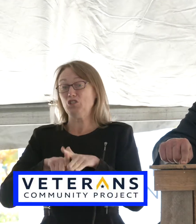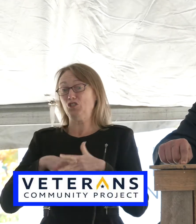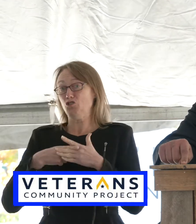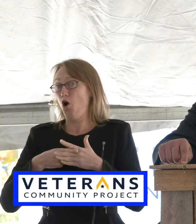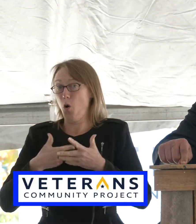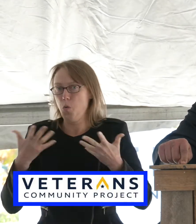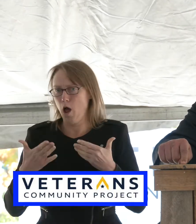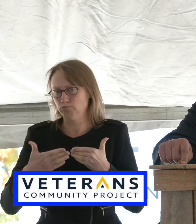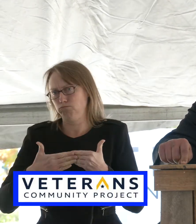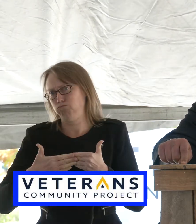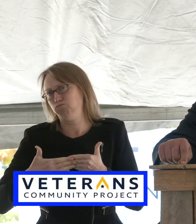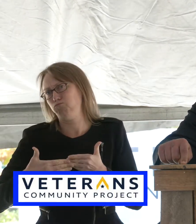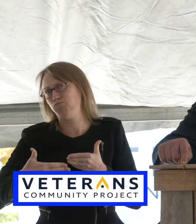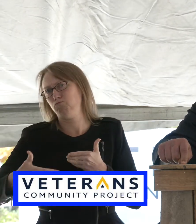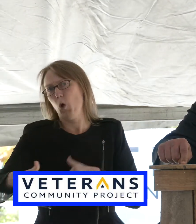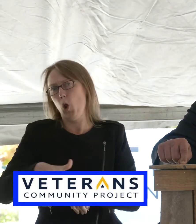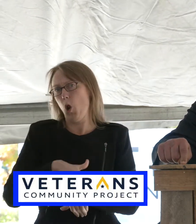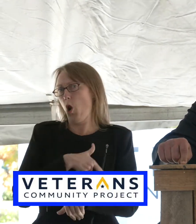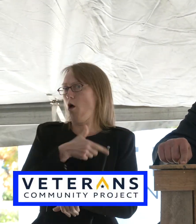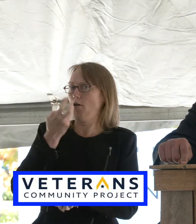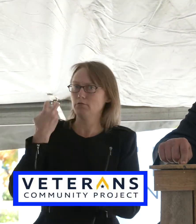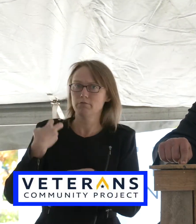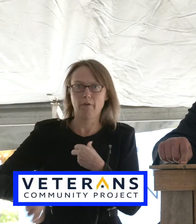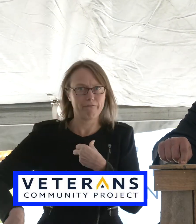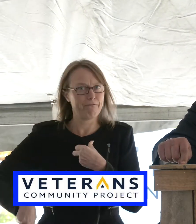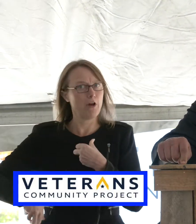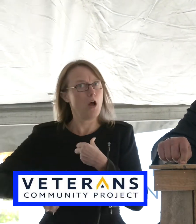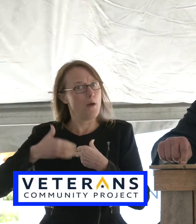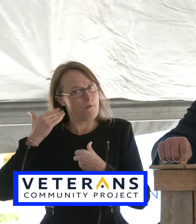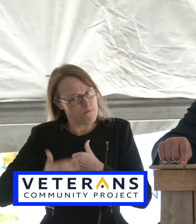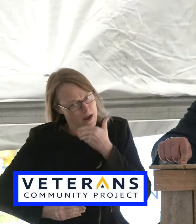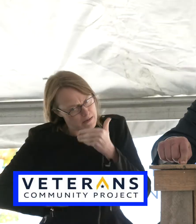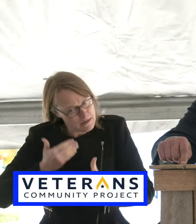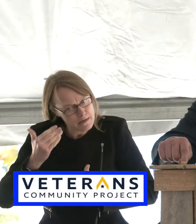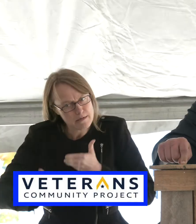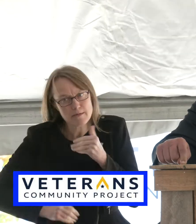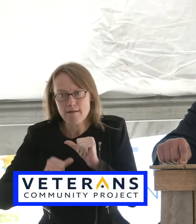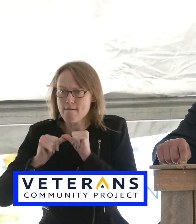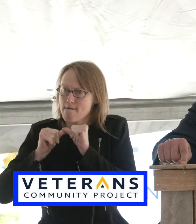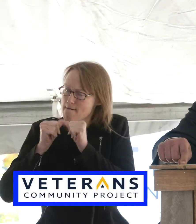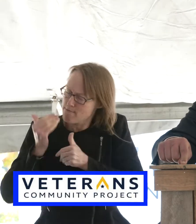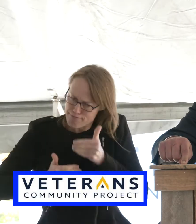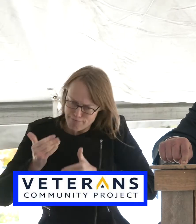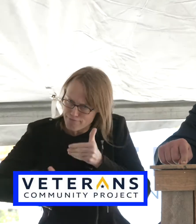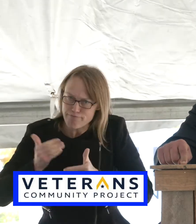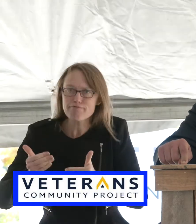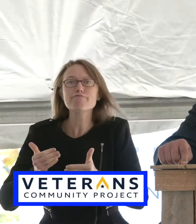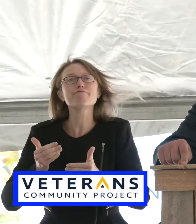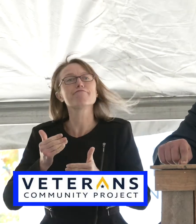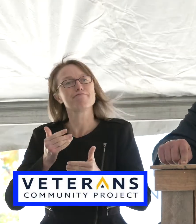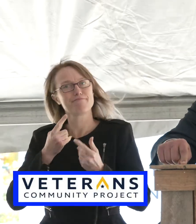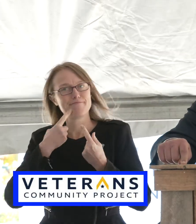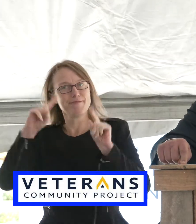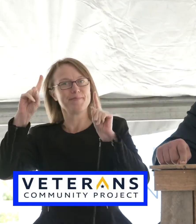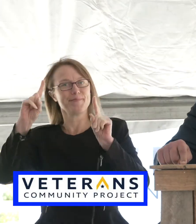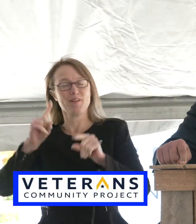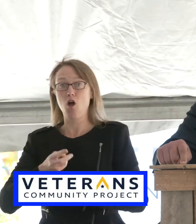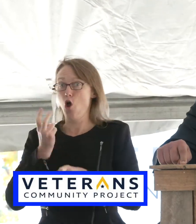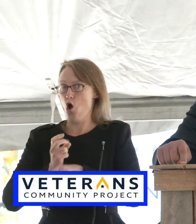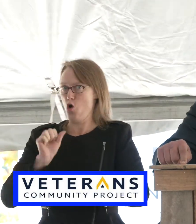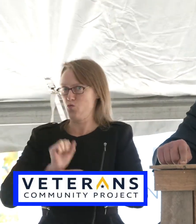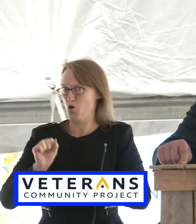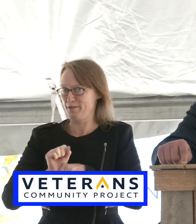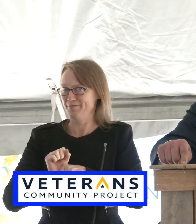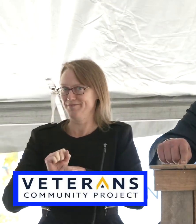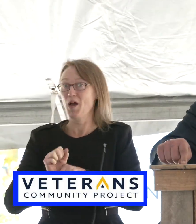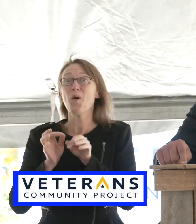hard process of making this thing reality. It's hard work, it's worthy work. I'm so excited